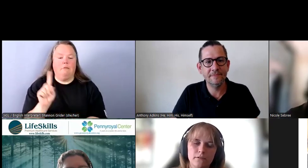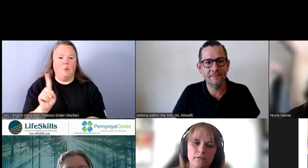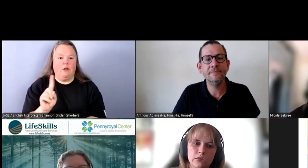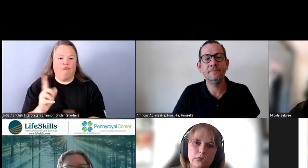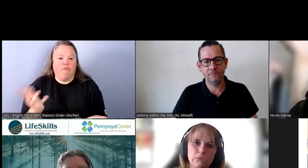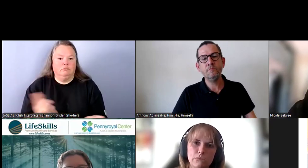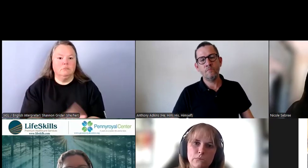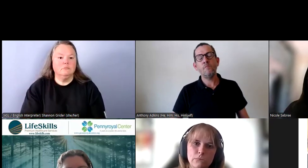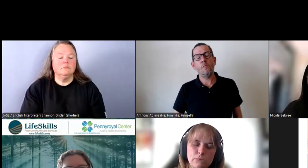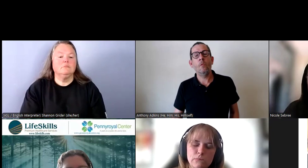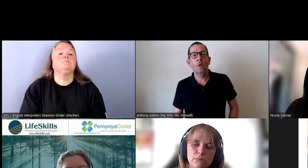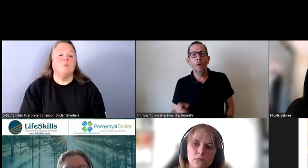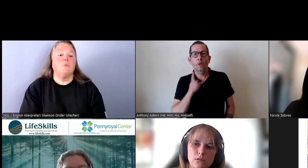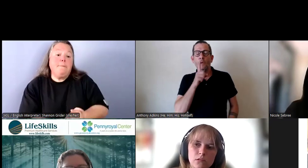ASL?